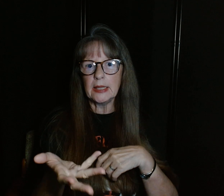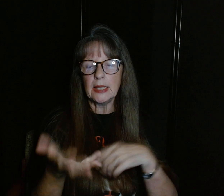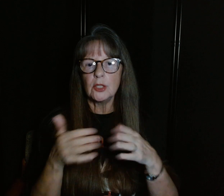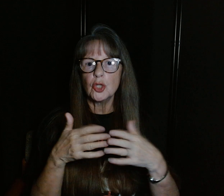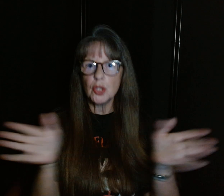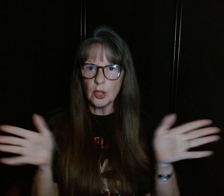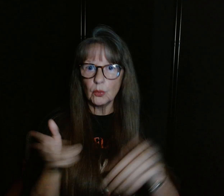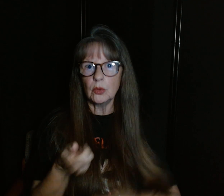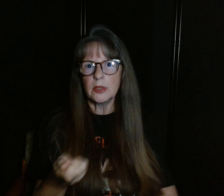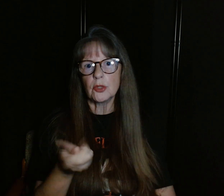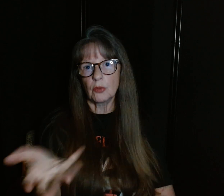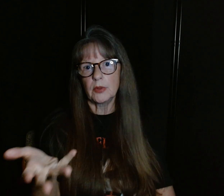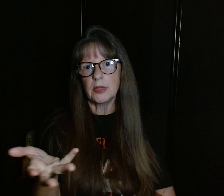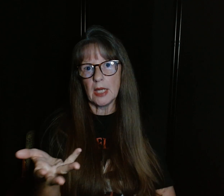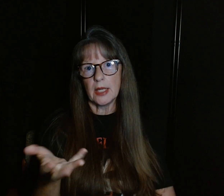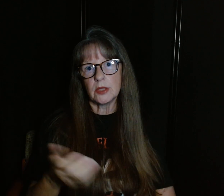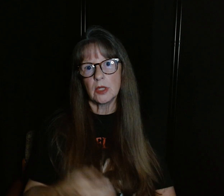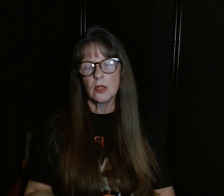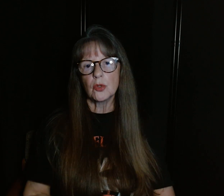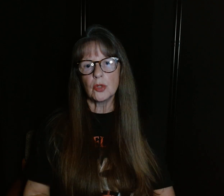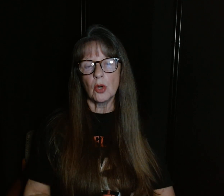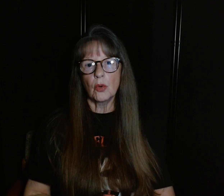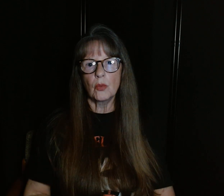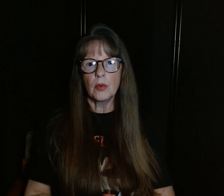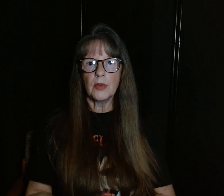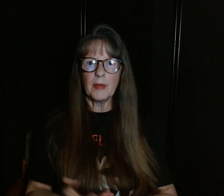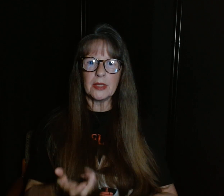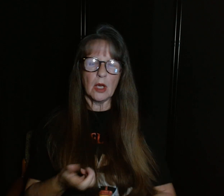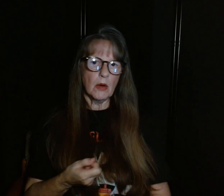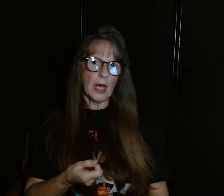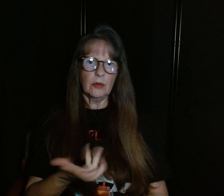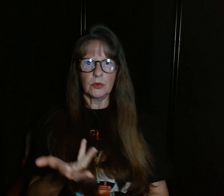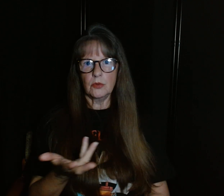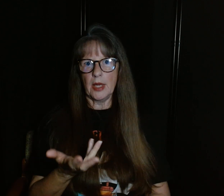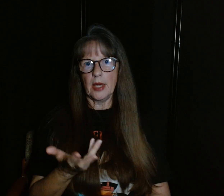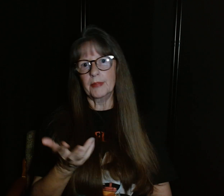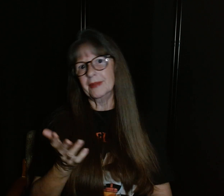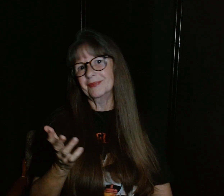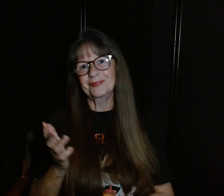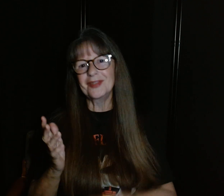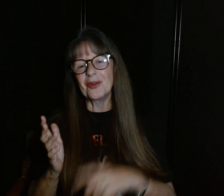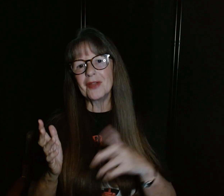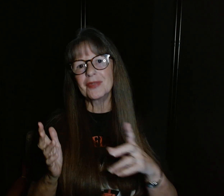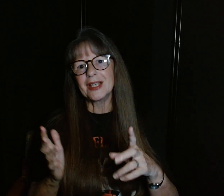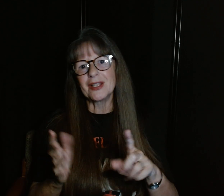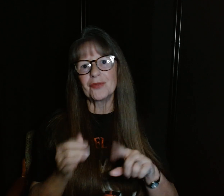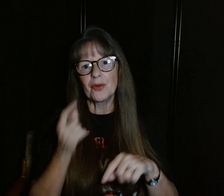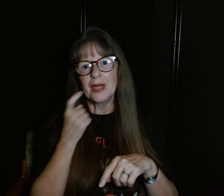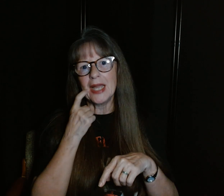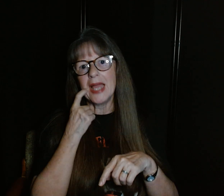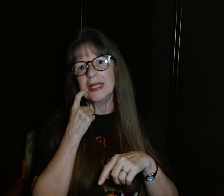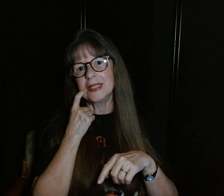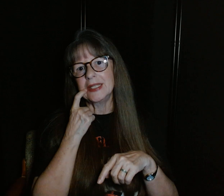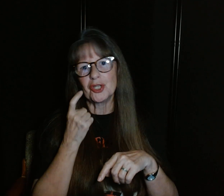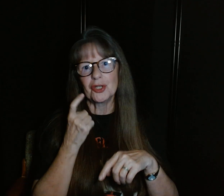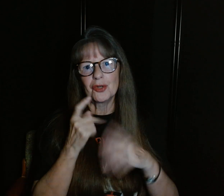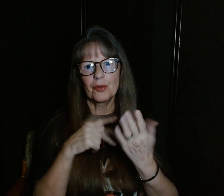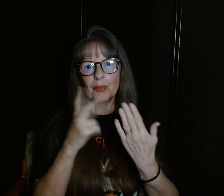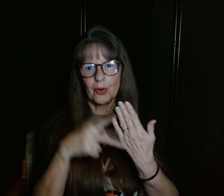in general is throwing the dice. So they may say, "Oh, I don't do that," but that's if they're in an addiction